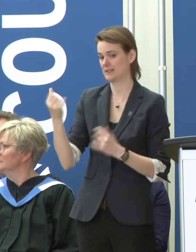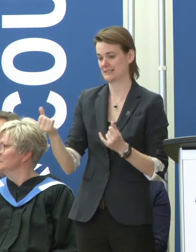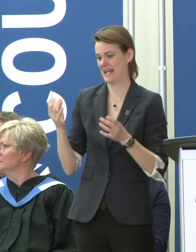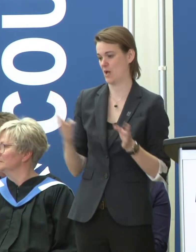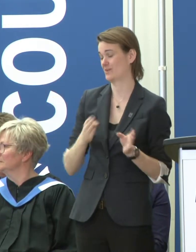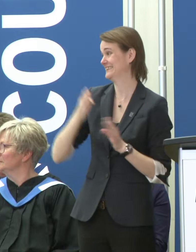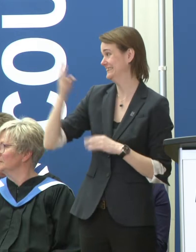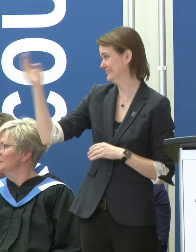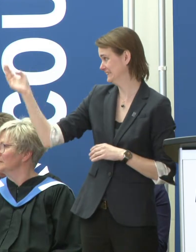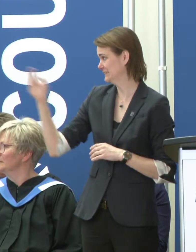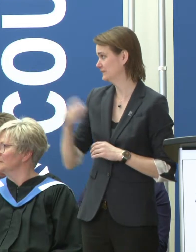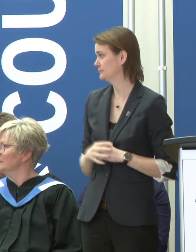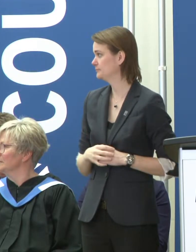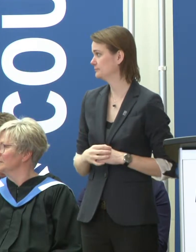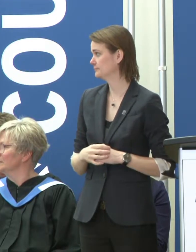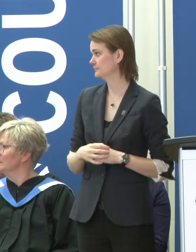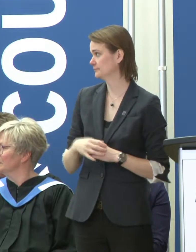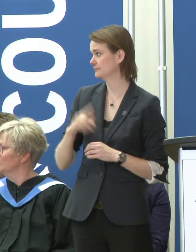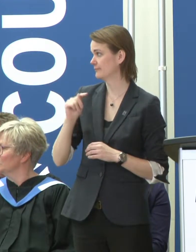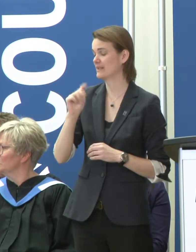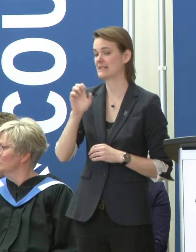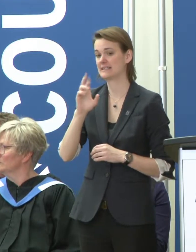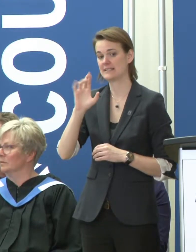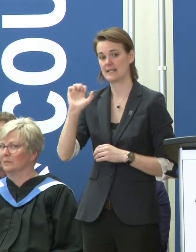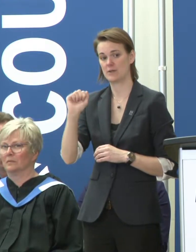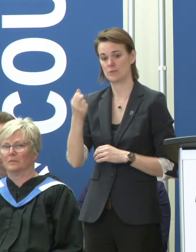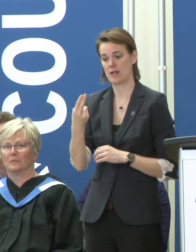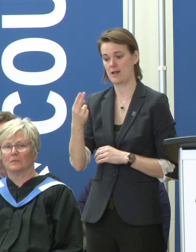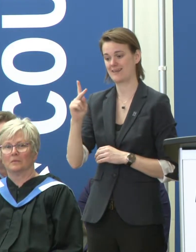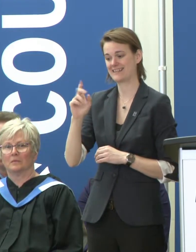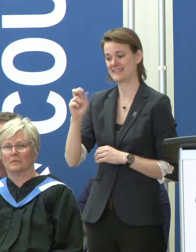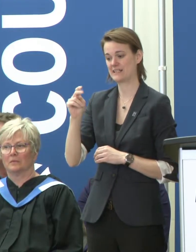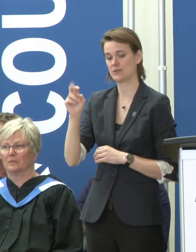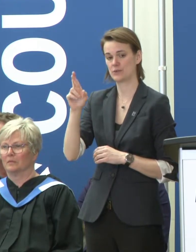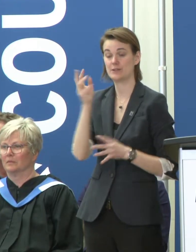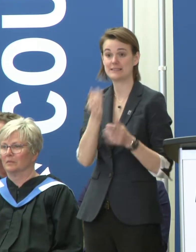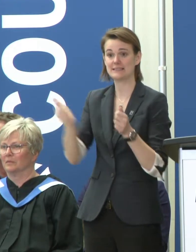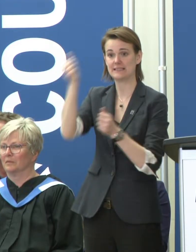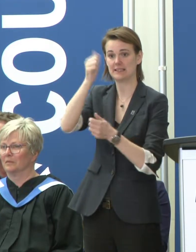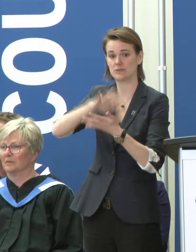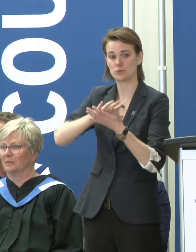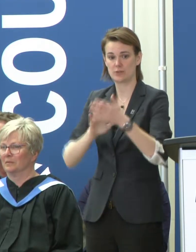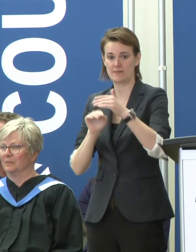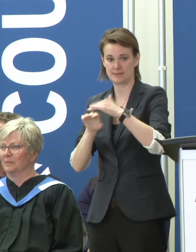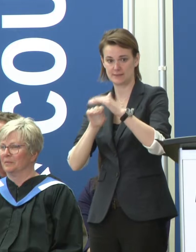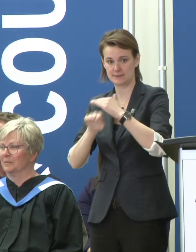to my far right, Tara Keener, Dean of School of Access.